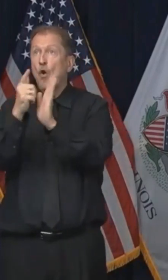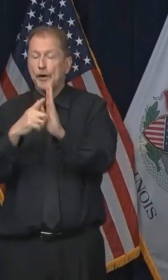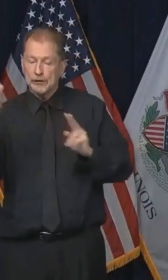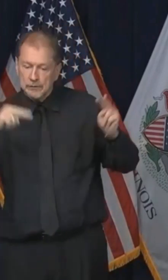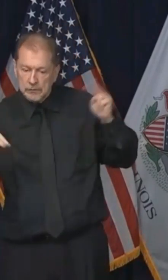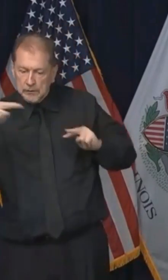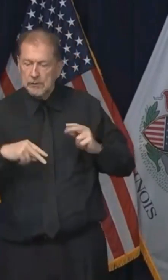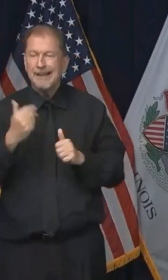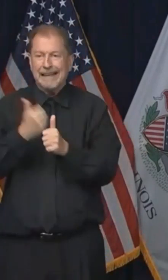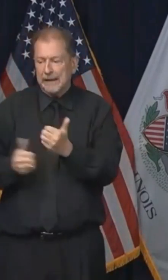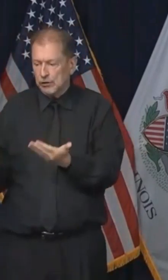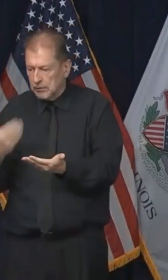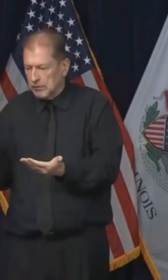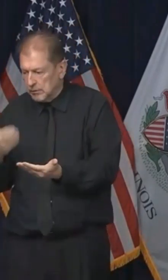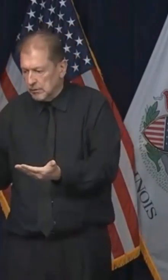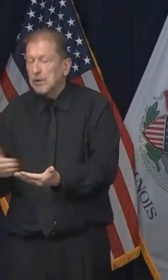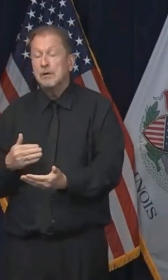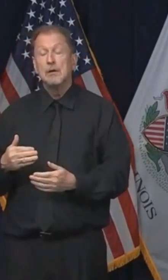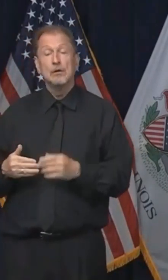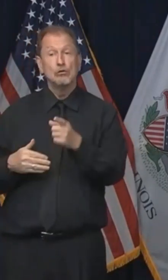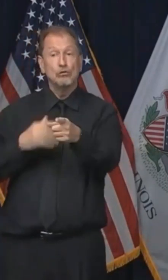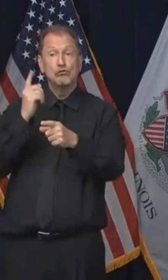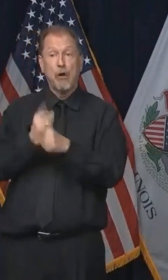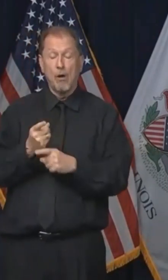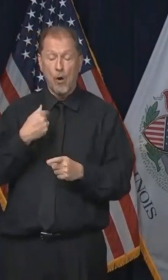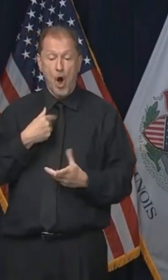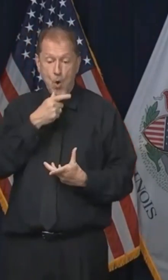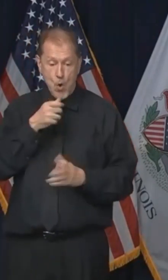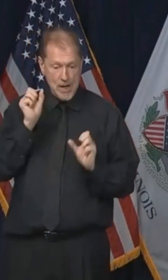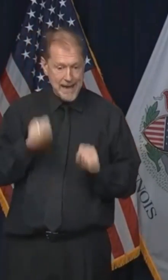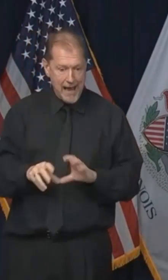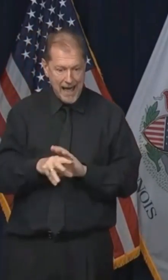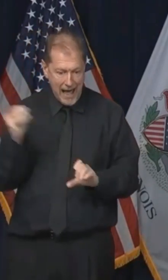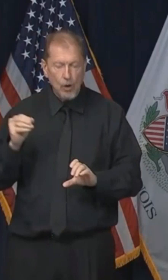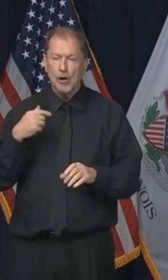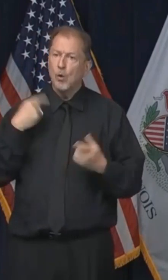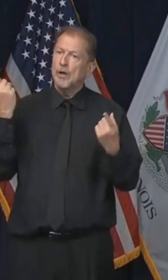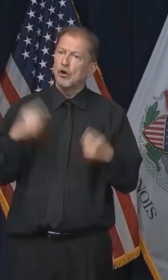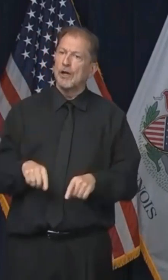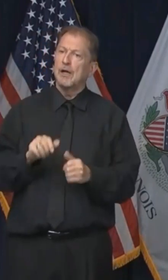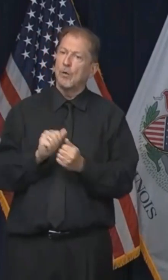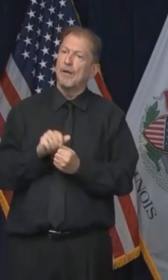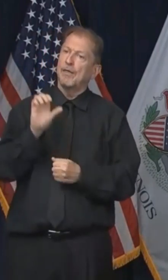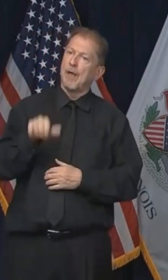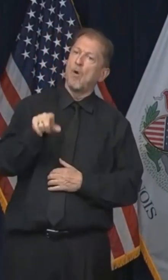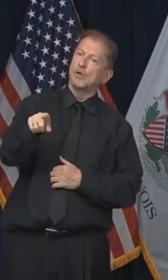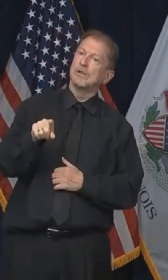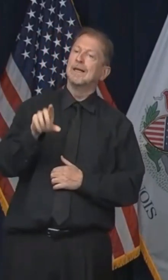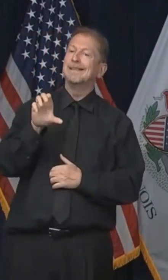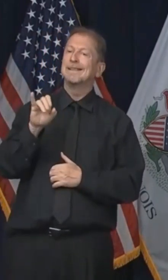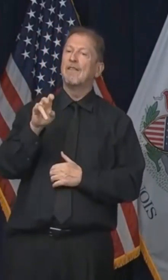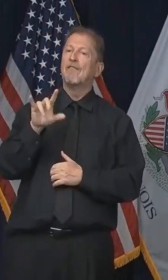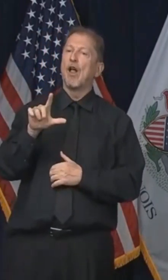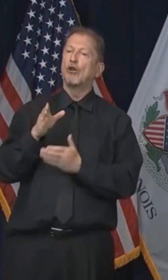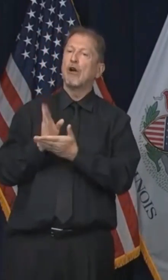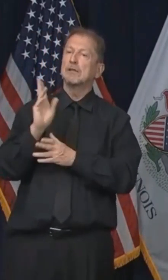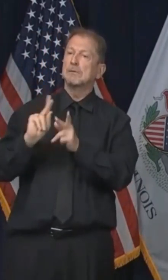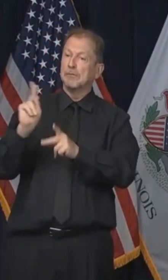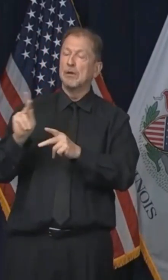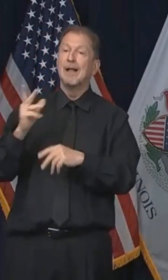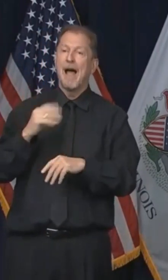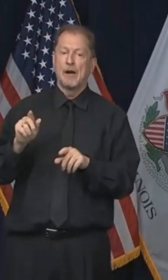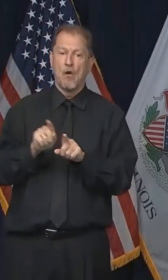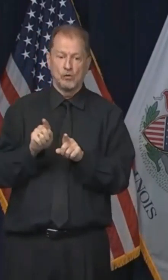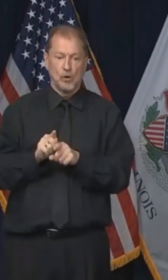at these cases precisely because we want to do, I think, what activists want and certainly what we want, which is to lessen the